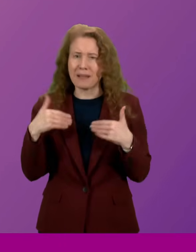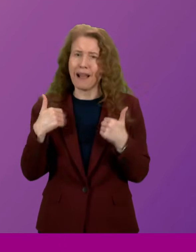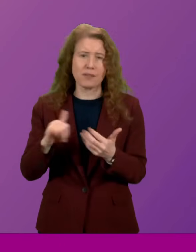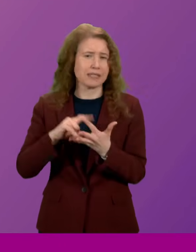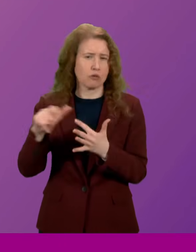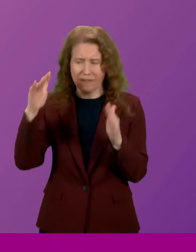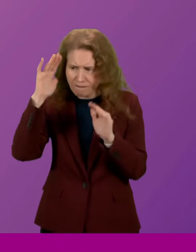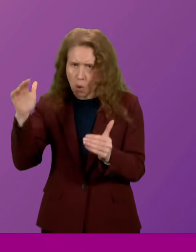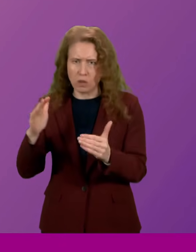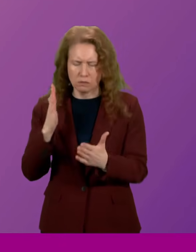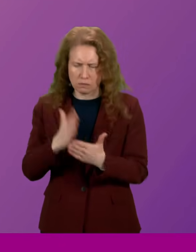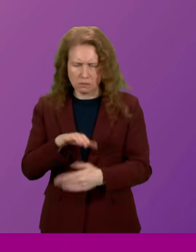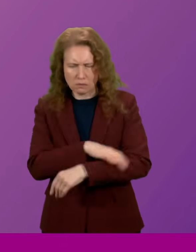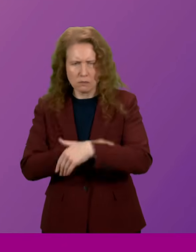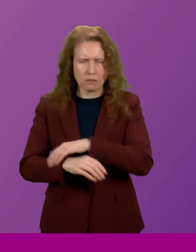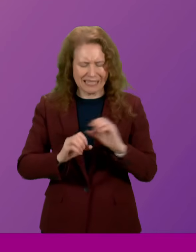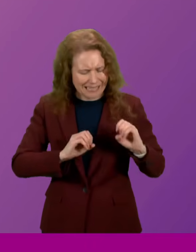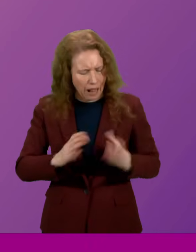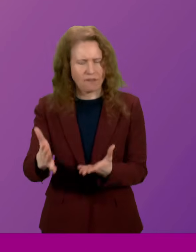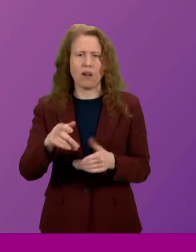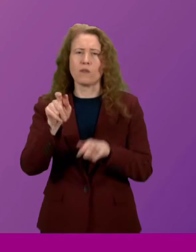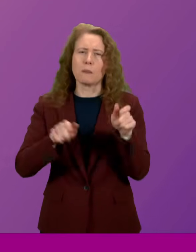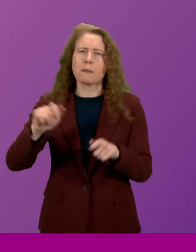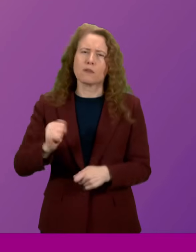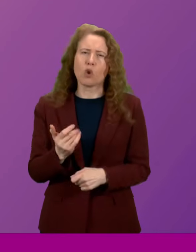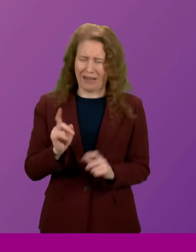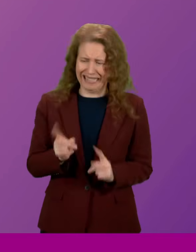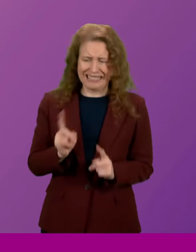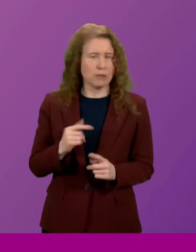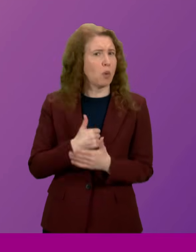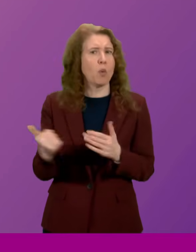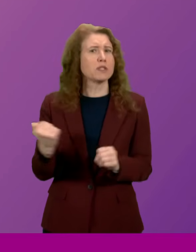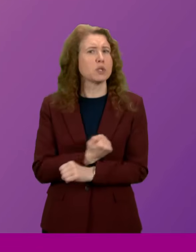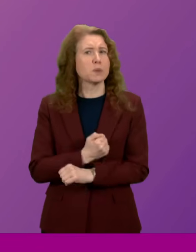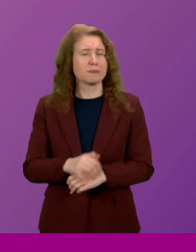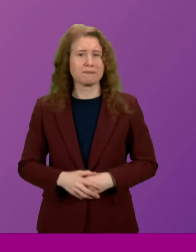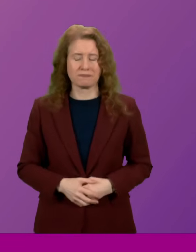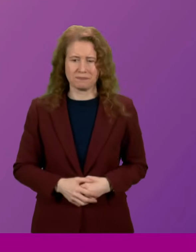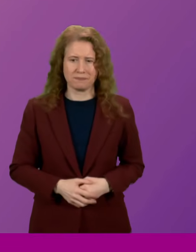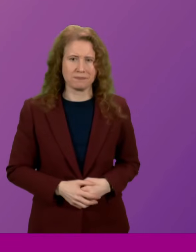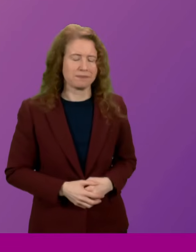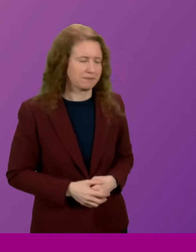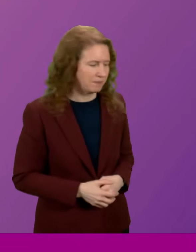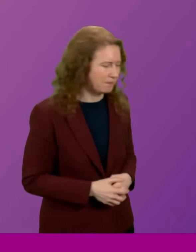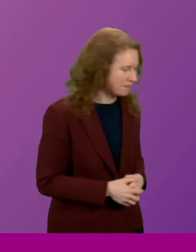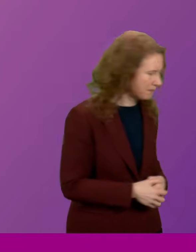focused on, is delivering for the people of Scotland, which is what this government always does. Evan